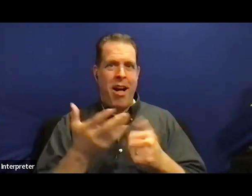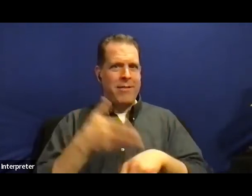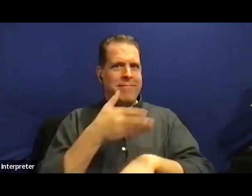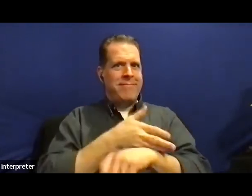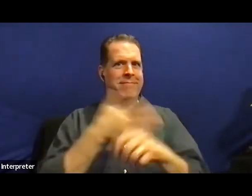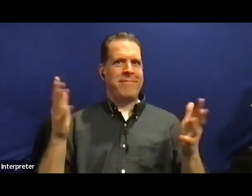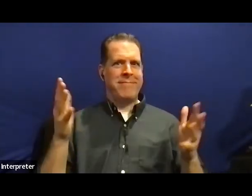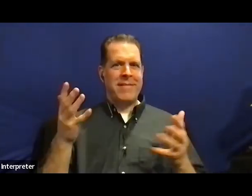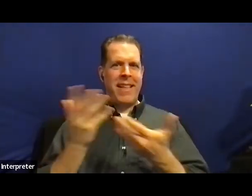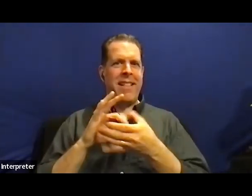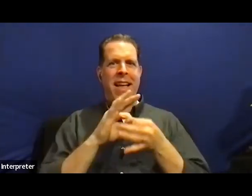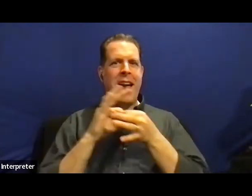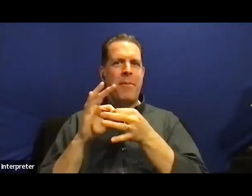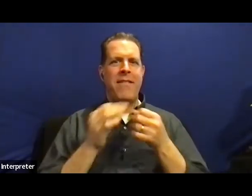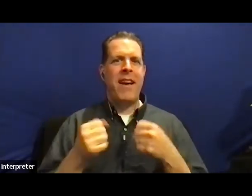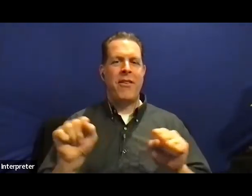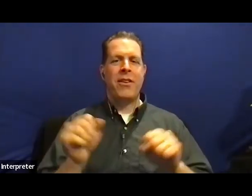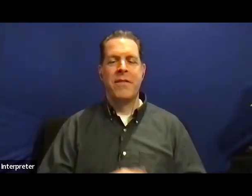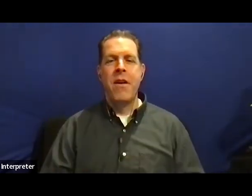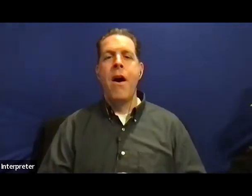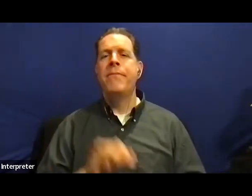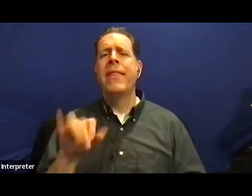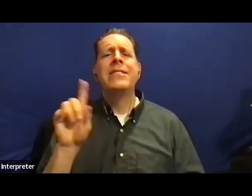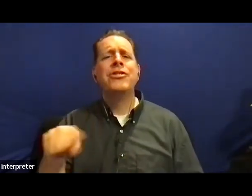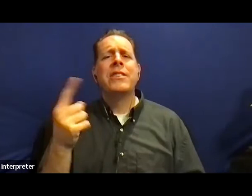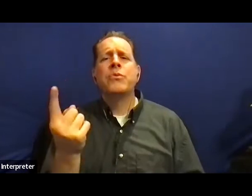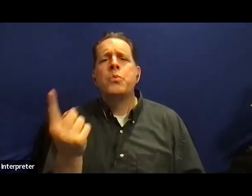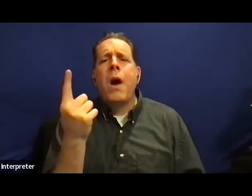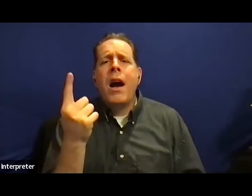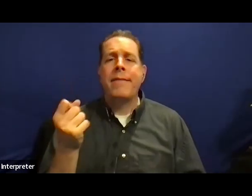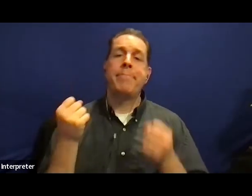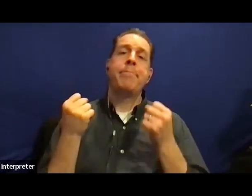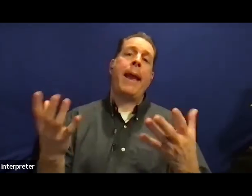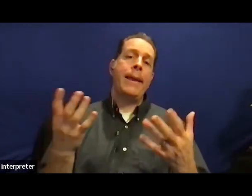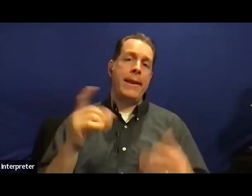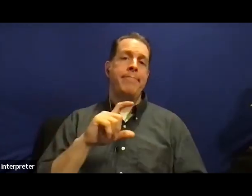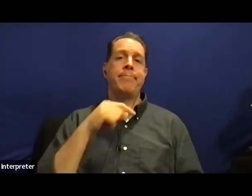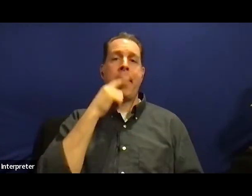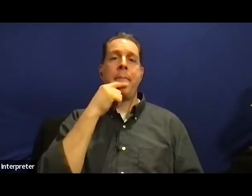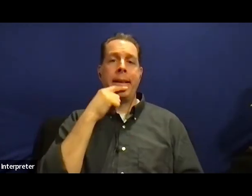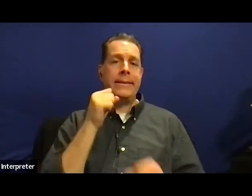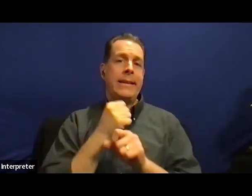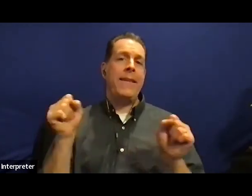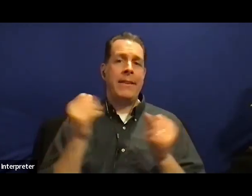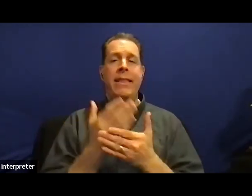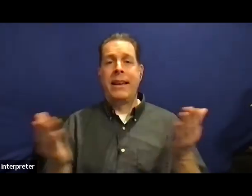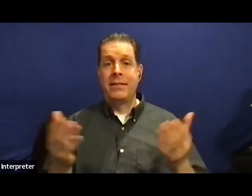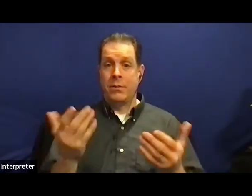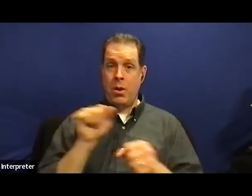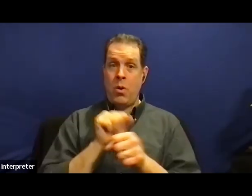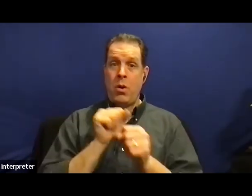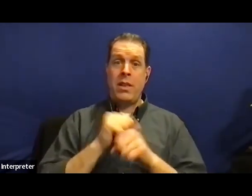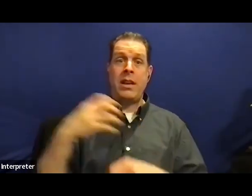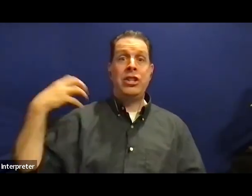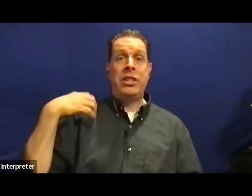and collaborative effort. Now, this is just one of many public safety issues. And while we work with Chief Moore to